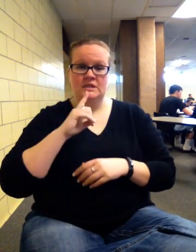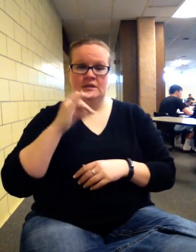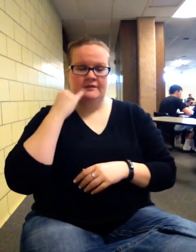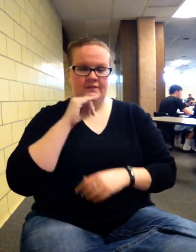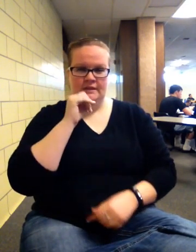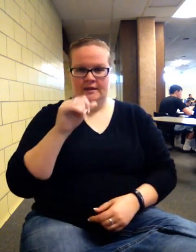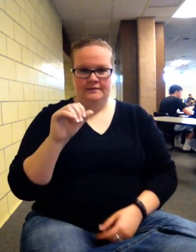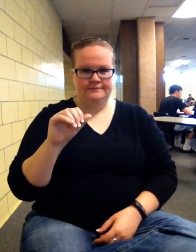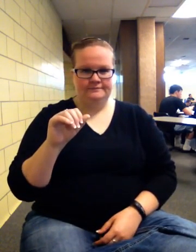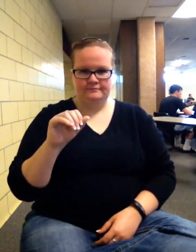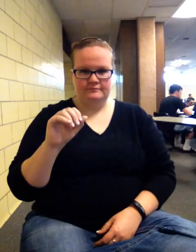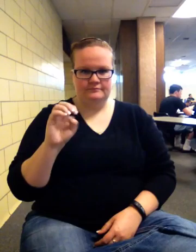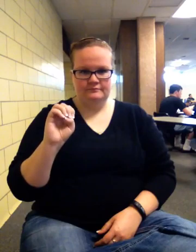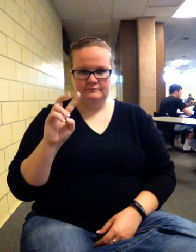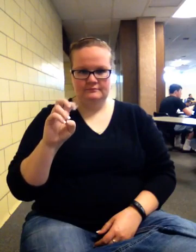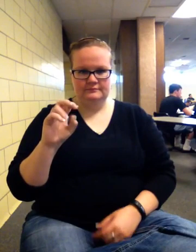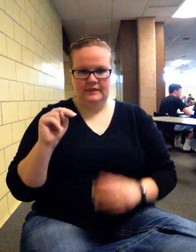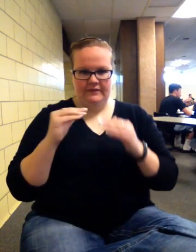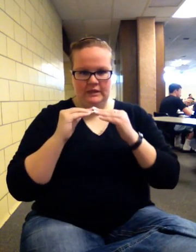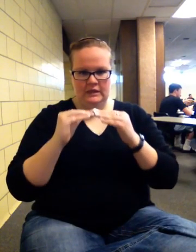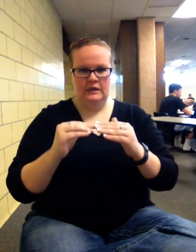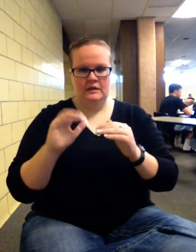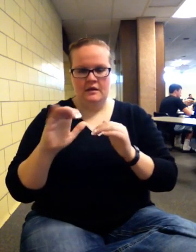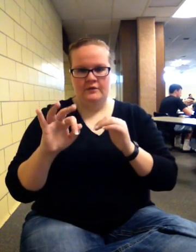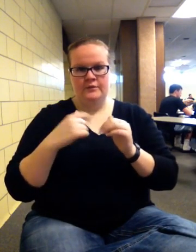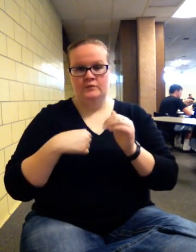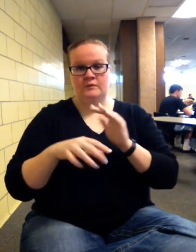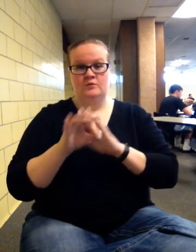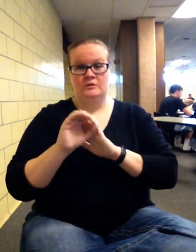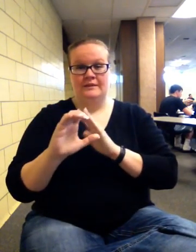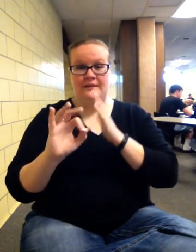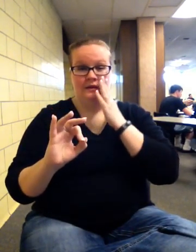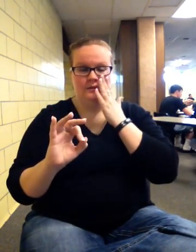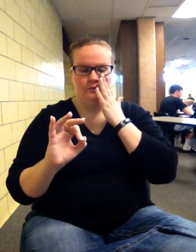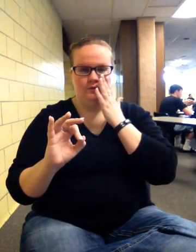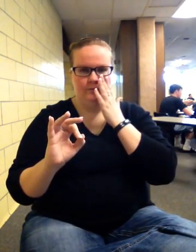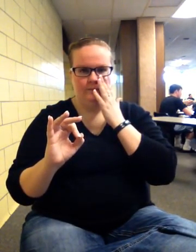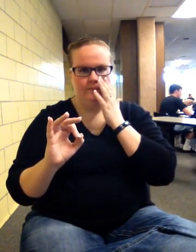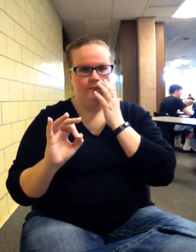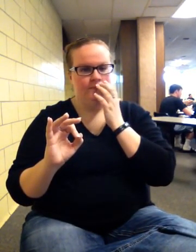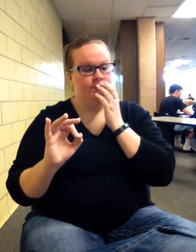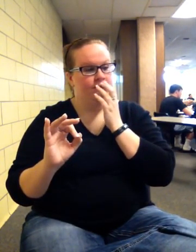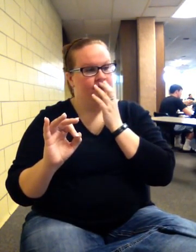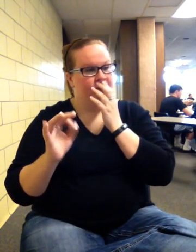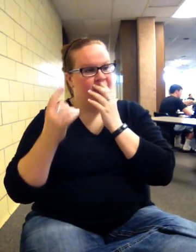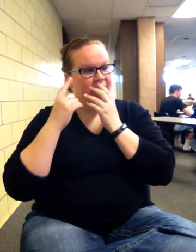flows. So I'm choosing the cash flow for the denominator